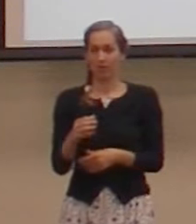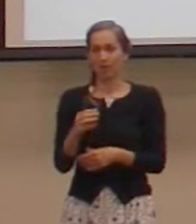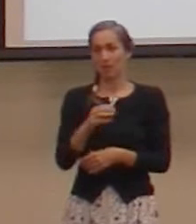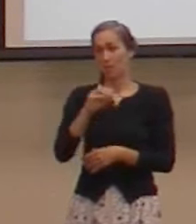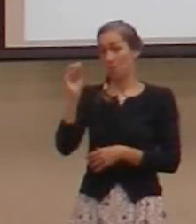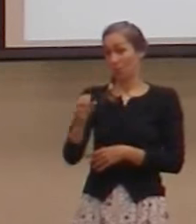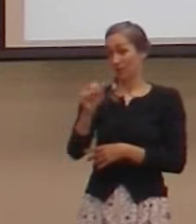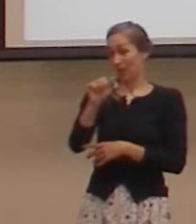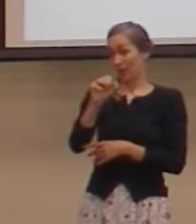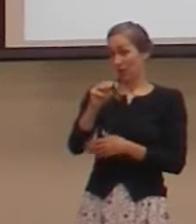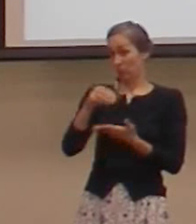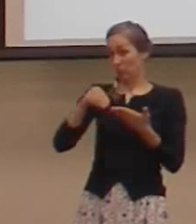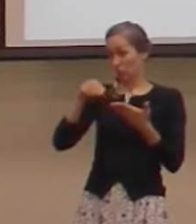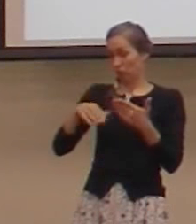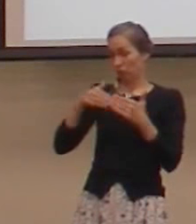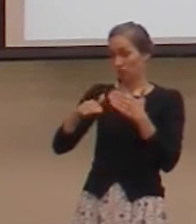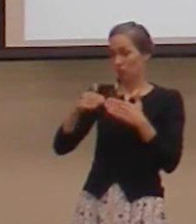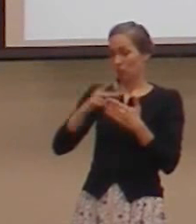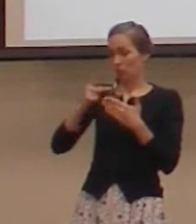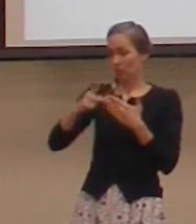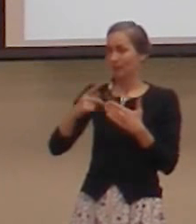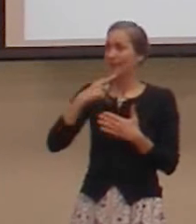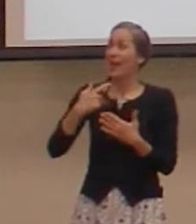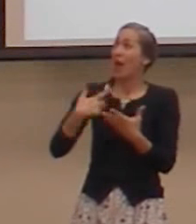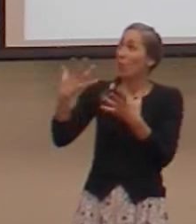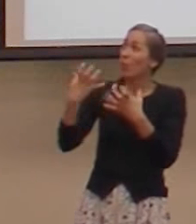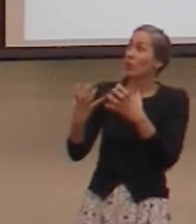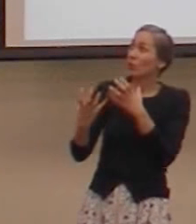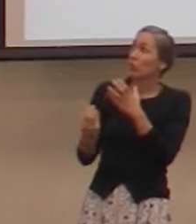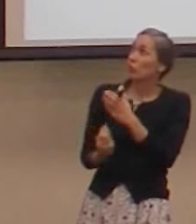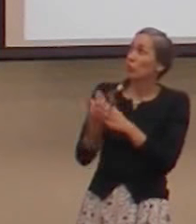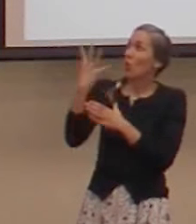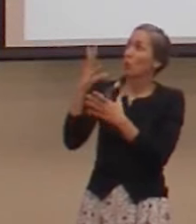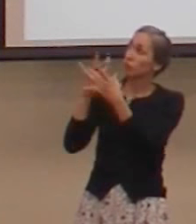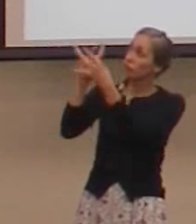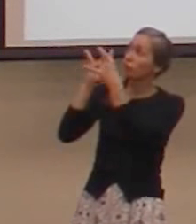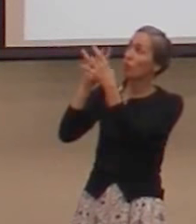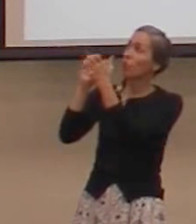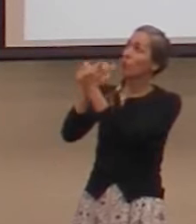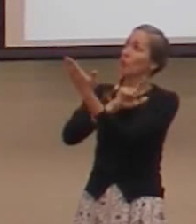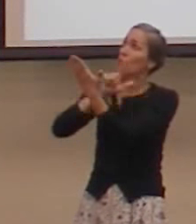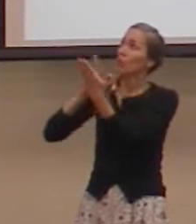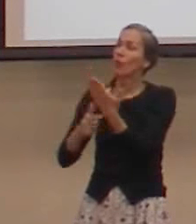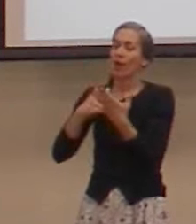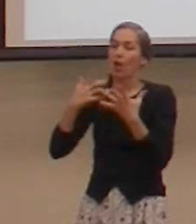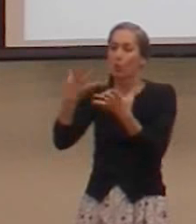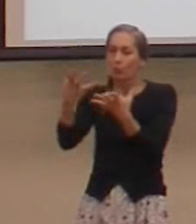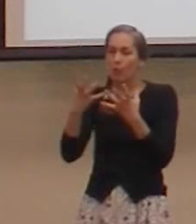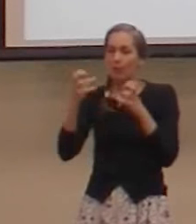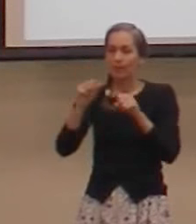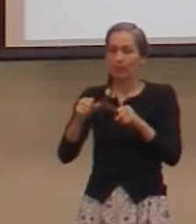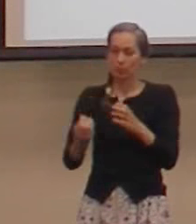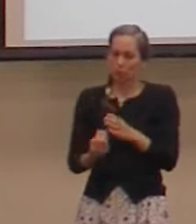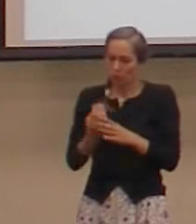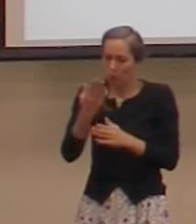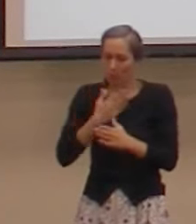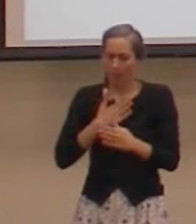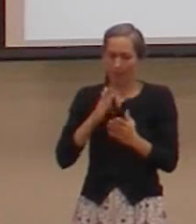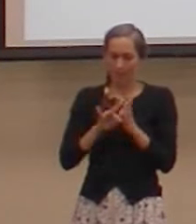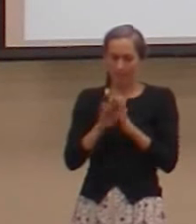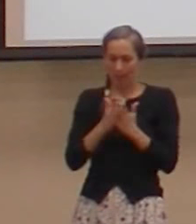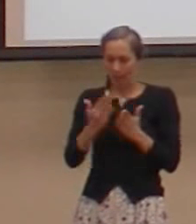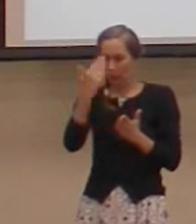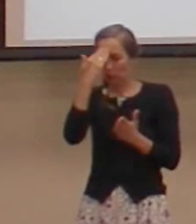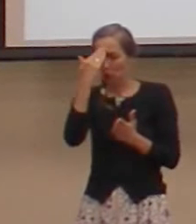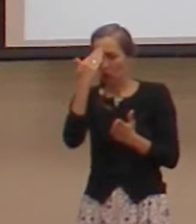program, they say, I want to grow in my relationship with the Lord. I want to be able to grow in my Bible knowledge,